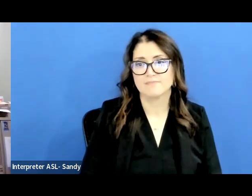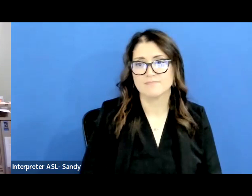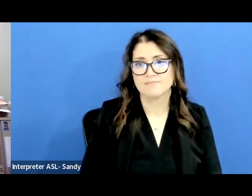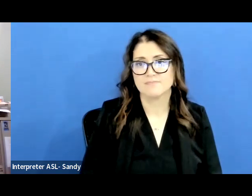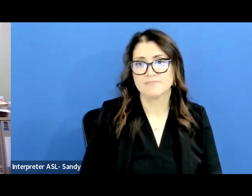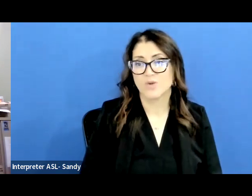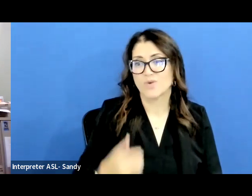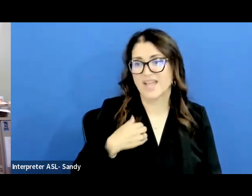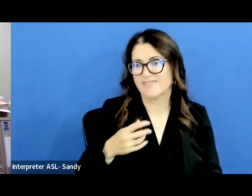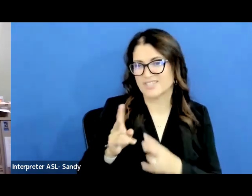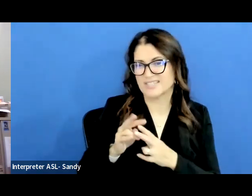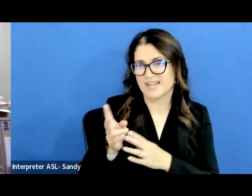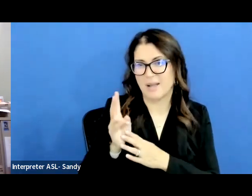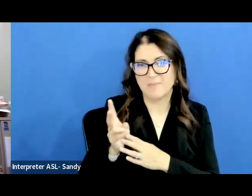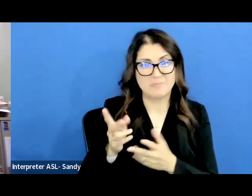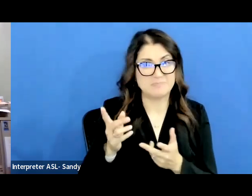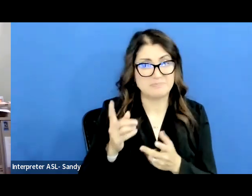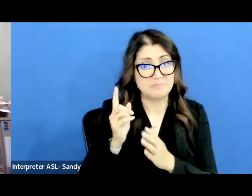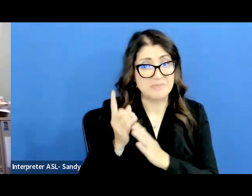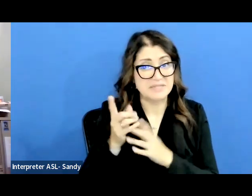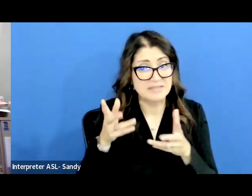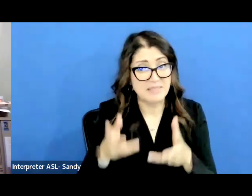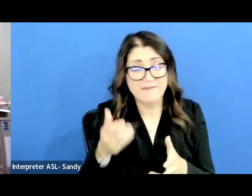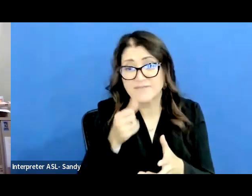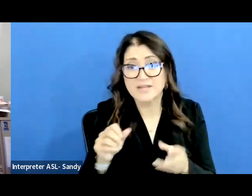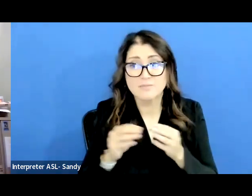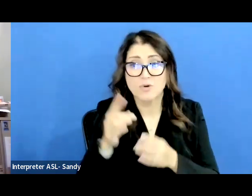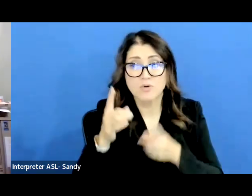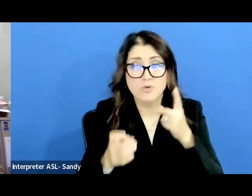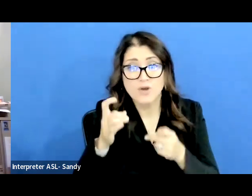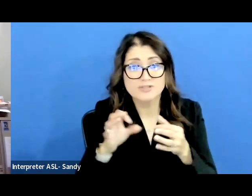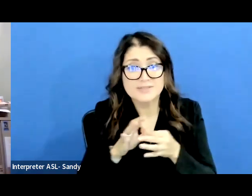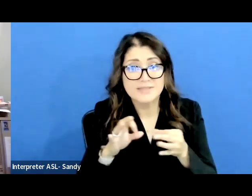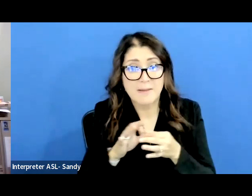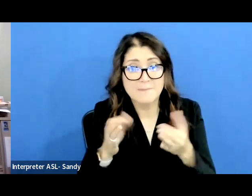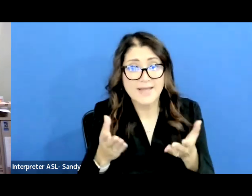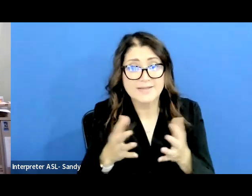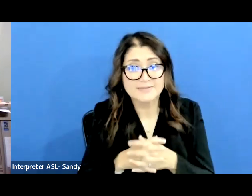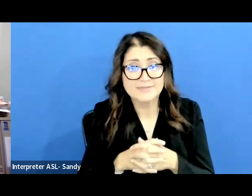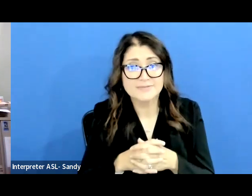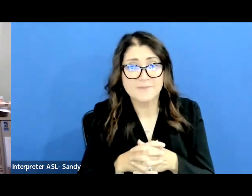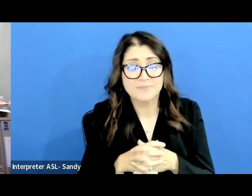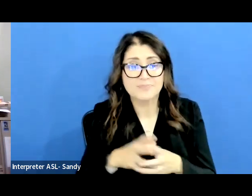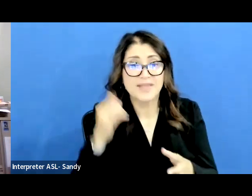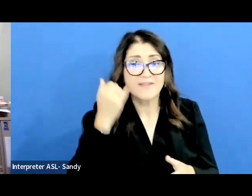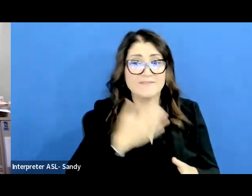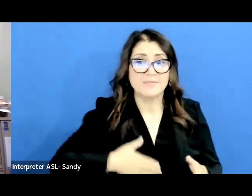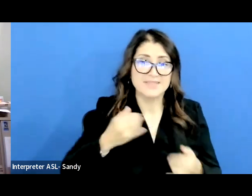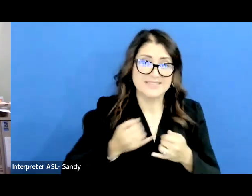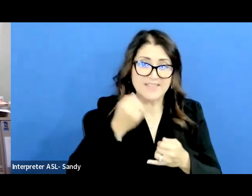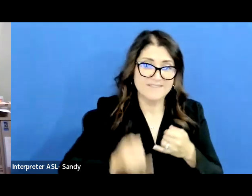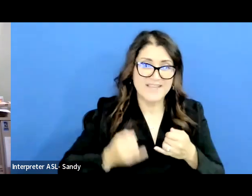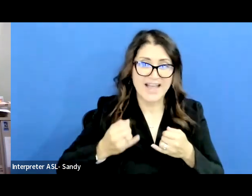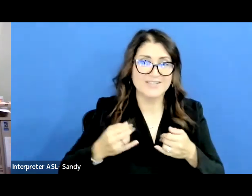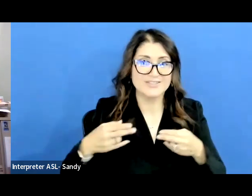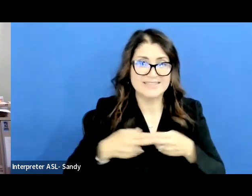We just have a couple minutes left here. Any other questions or comments? If you'd please go to the final slide so people could get